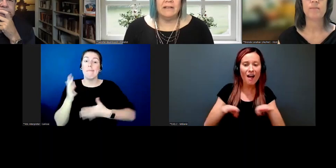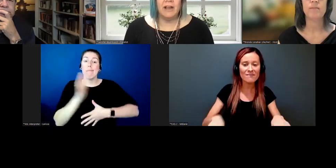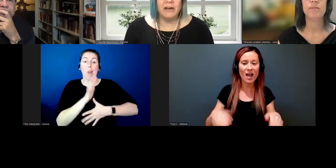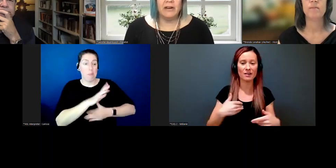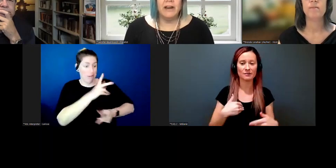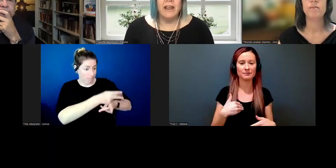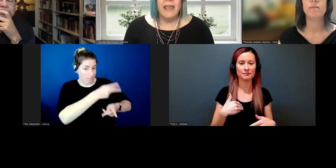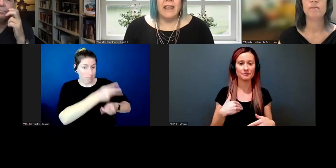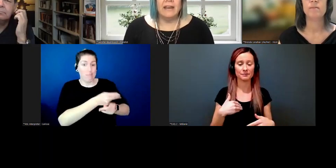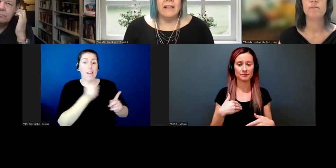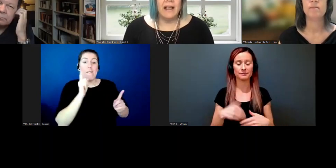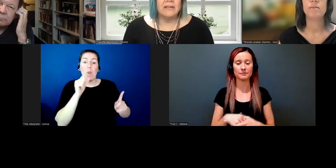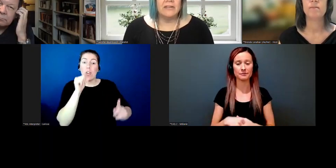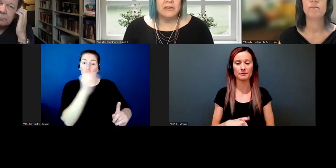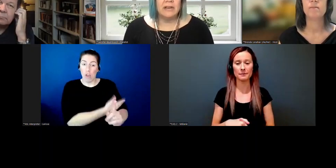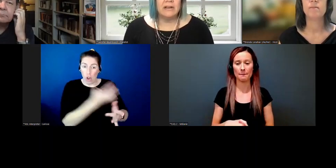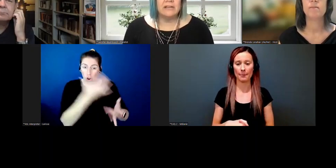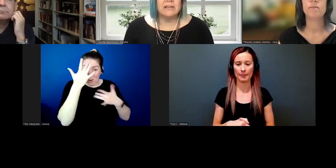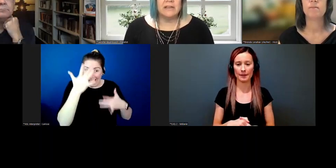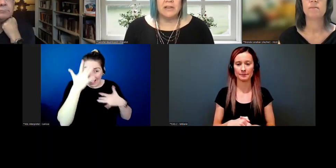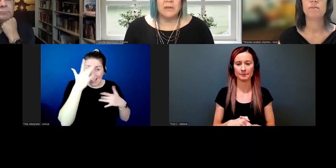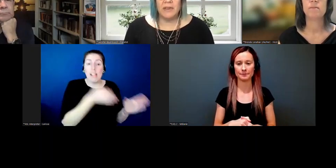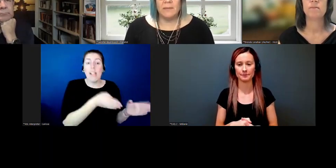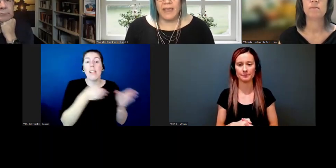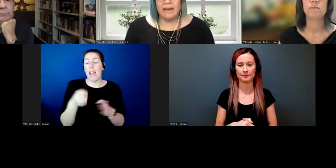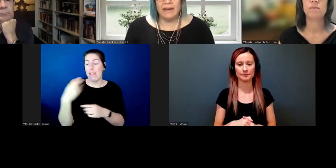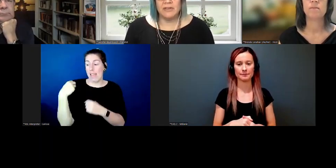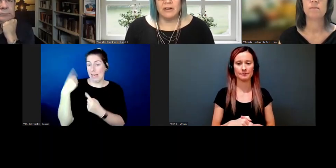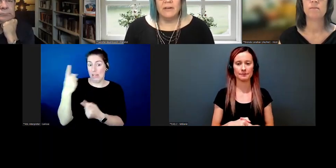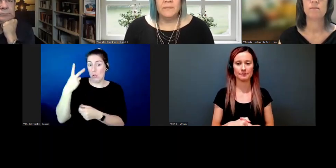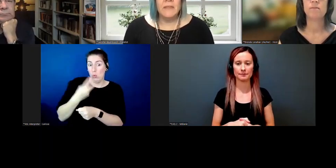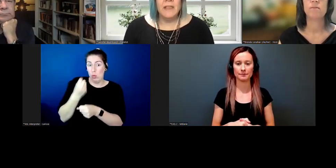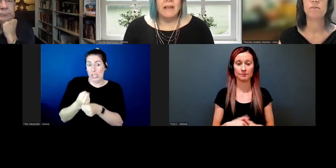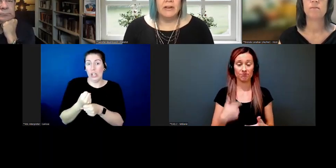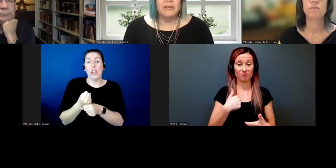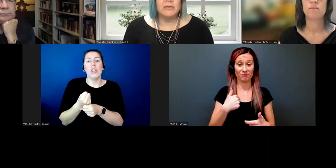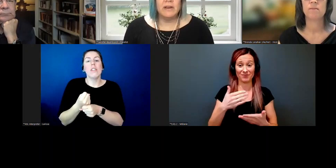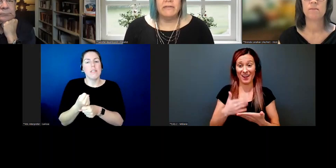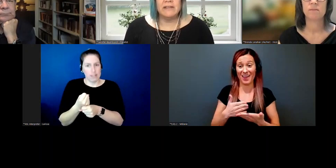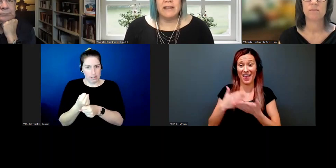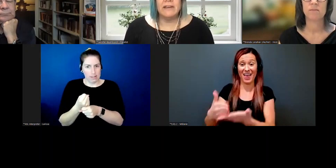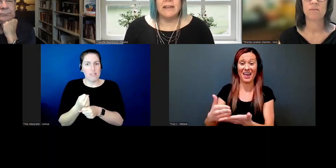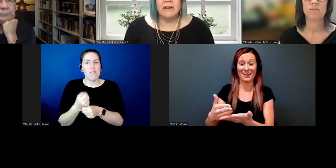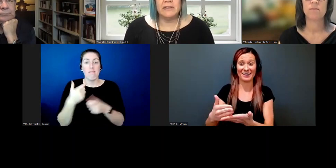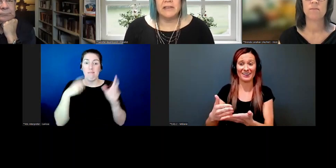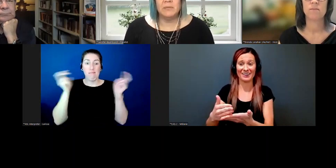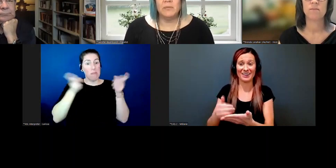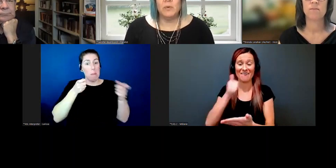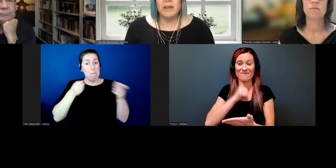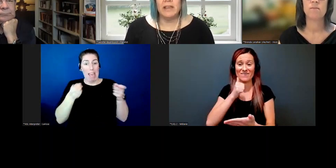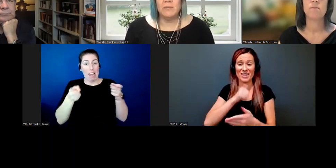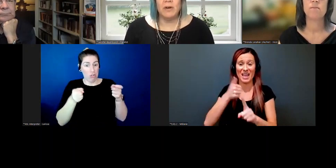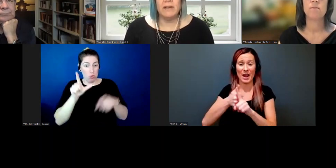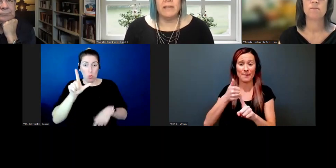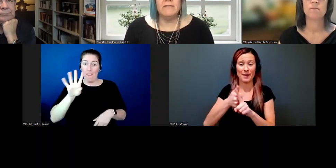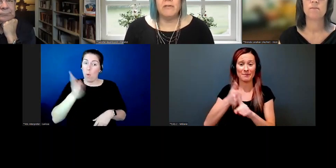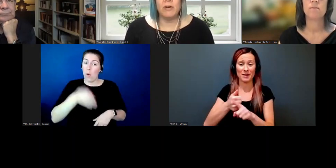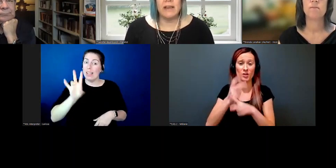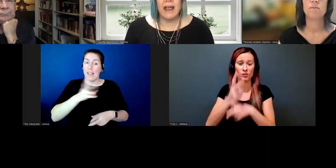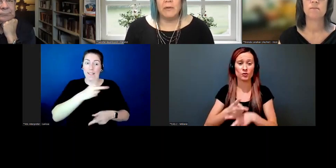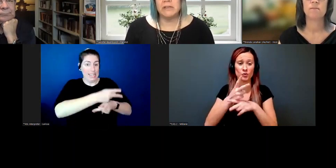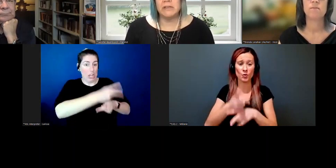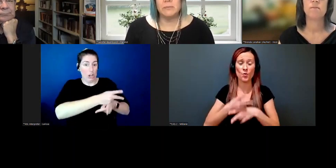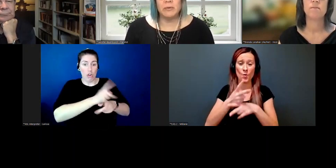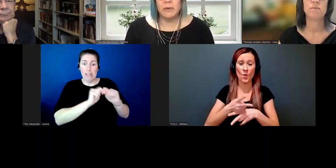ill daughter, and in the last 2 years, needing to be the manager of her 24/7 care team, working more than